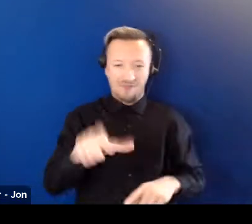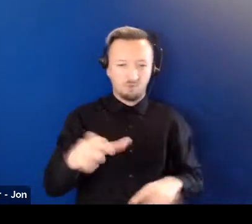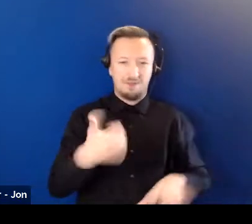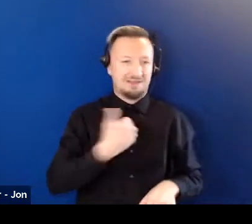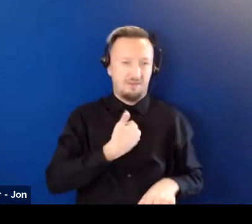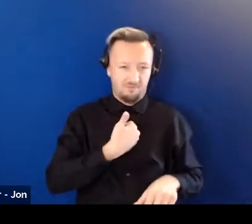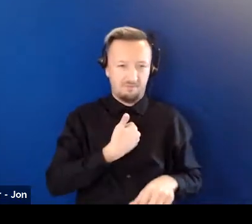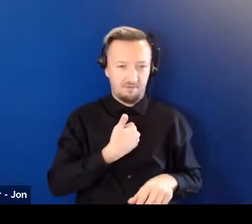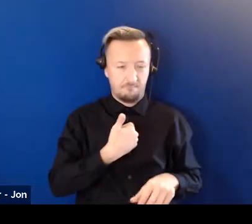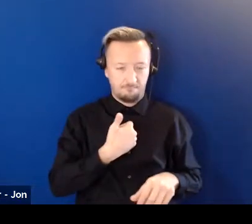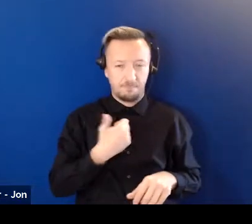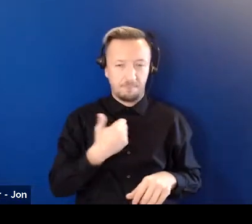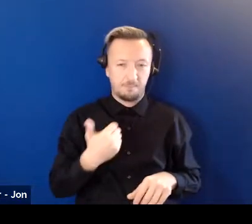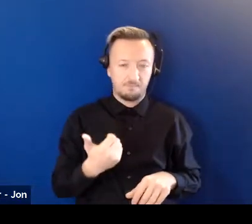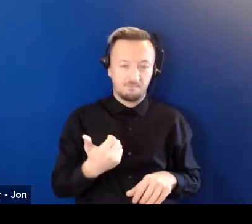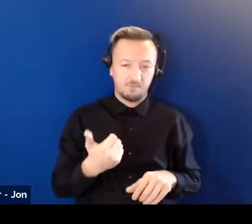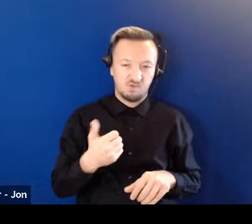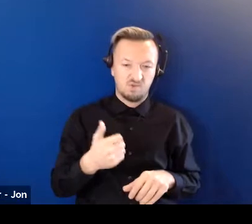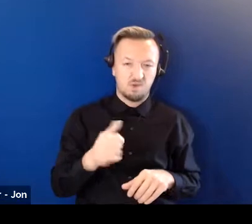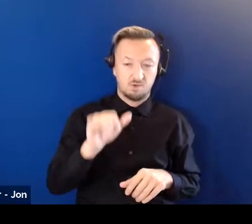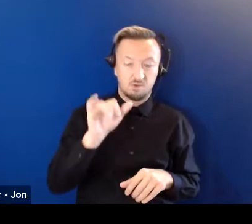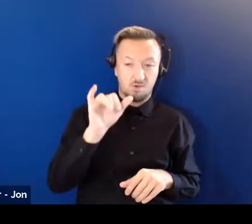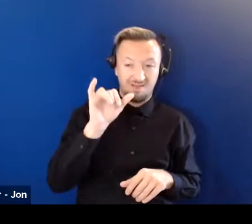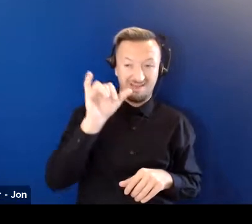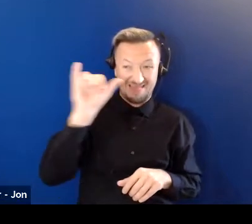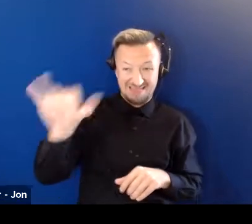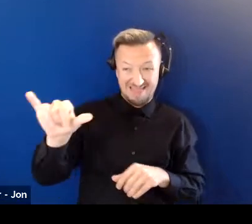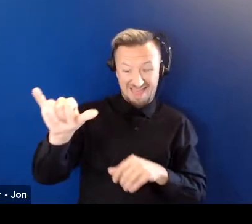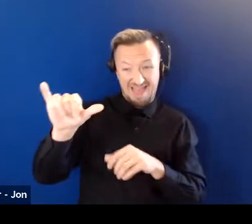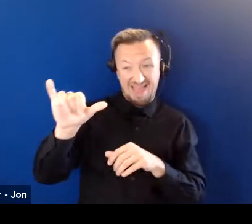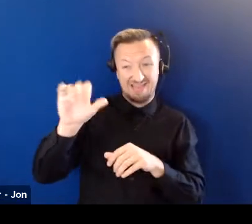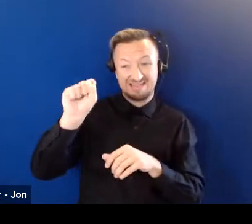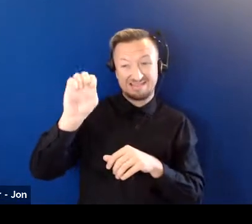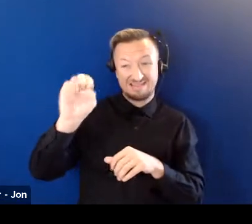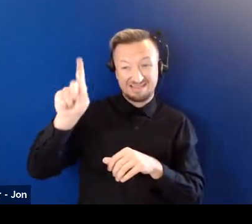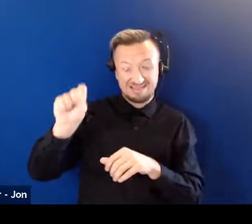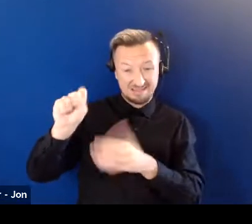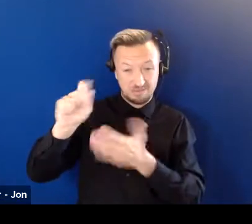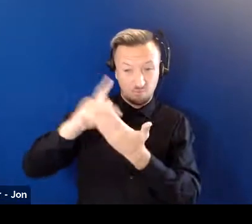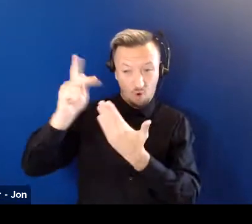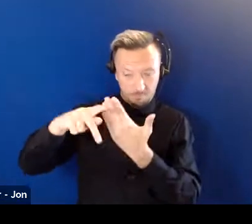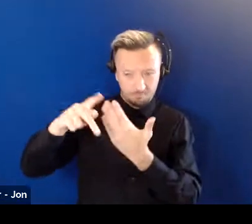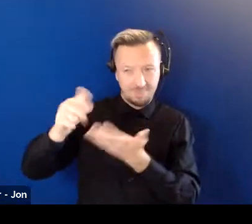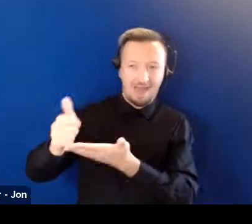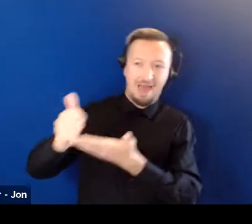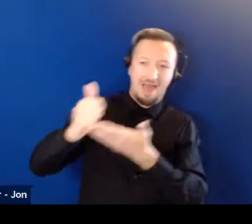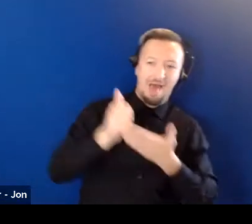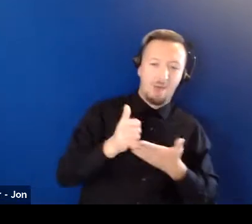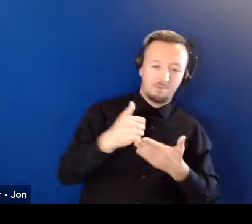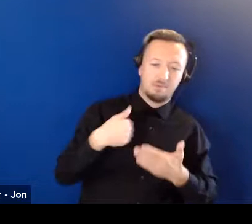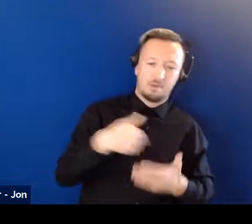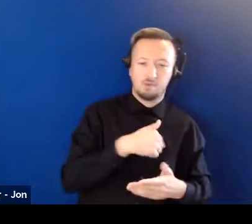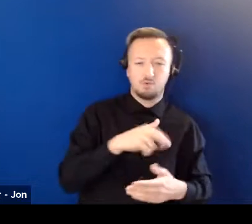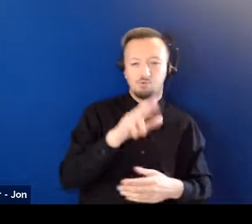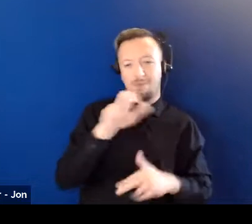vehicle for our agency to rebuild a somewhat broken relationship. And I don't think it was through any real fault